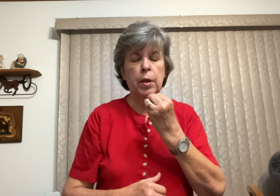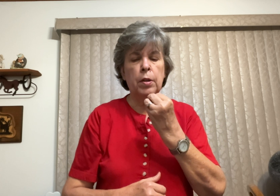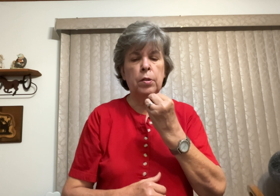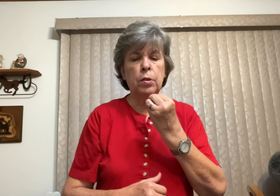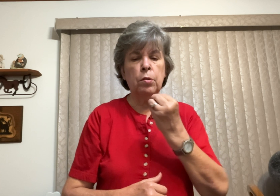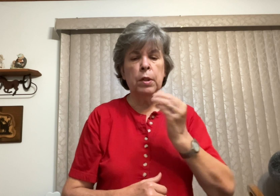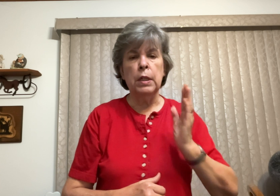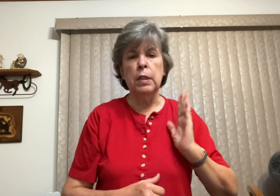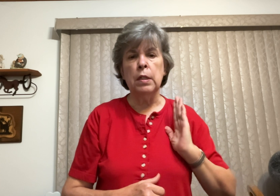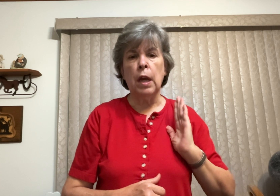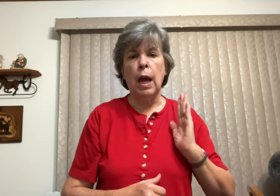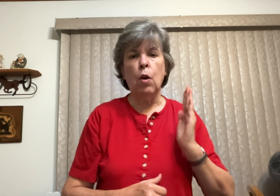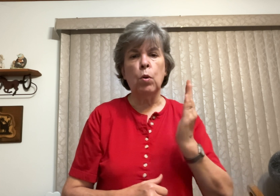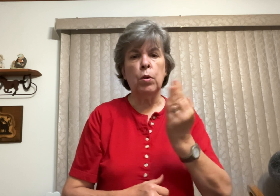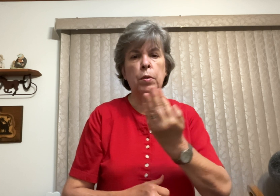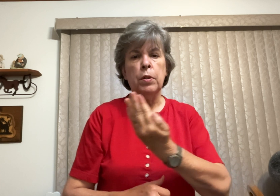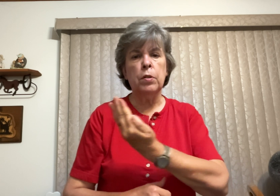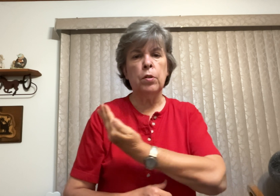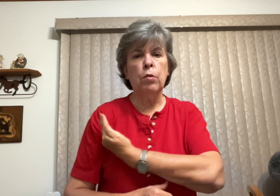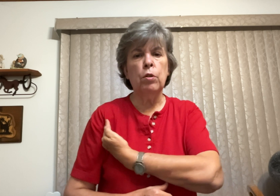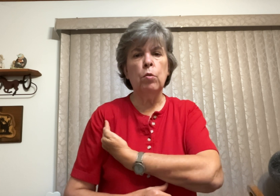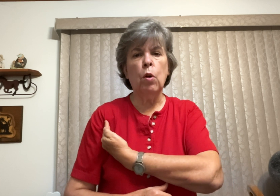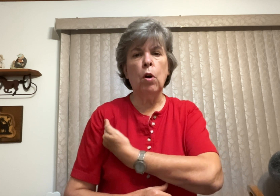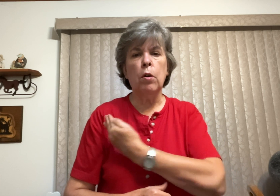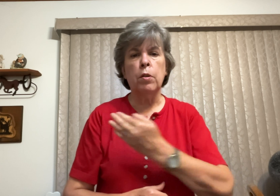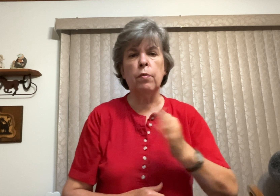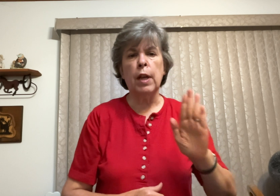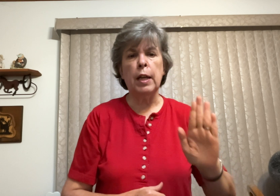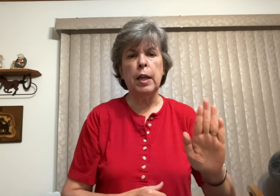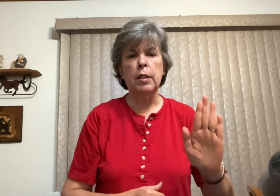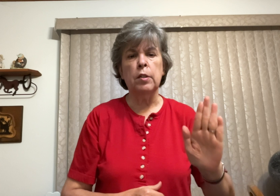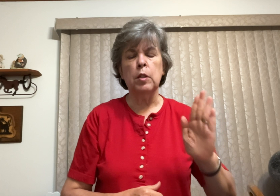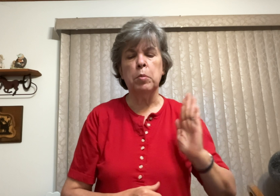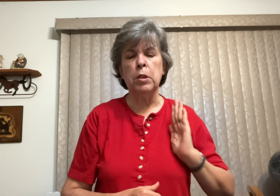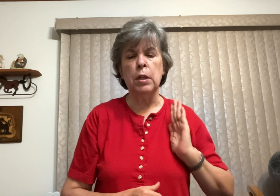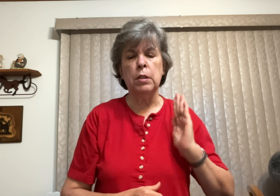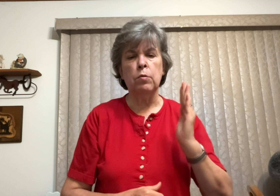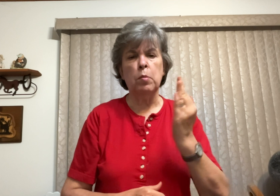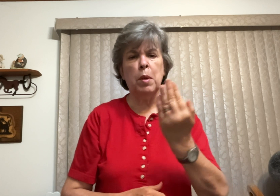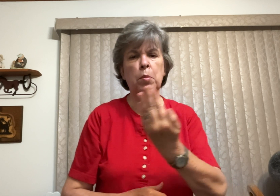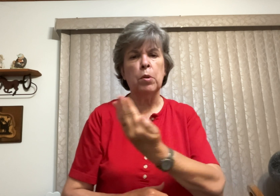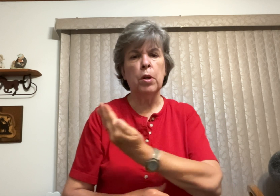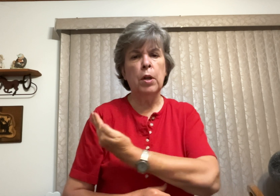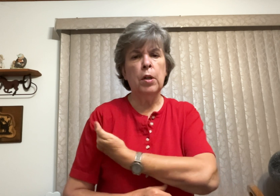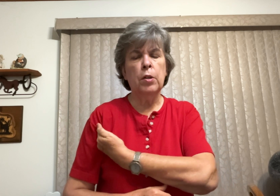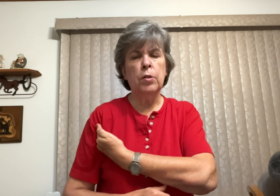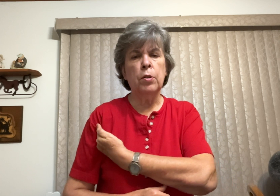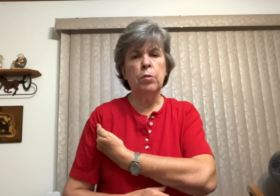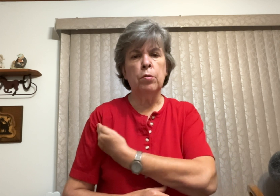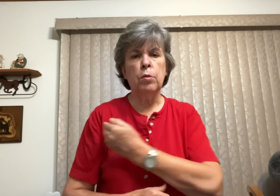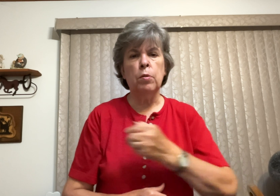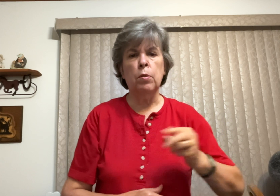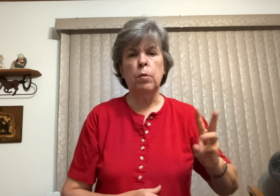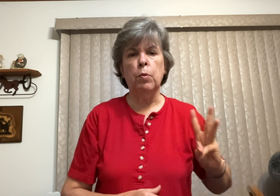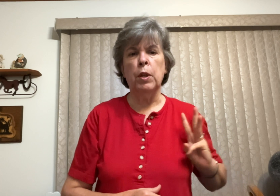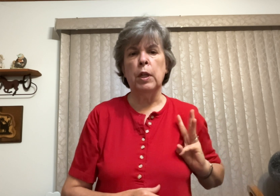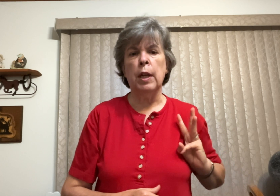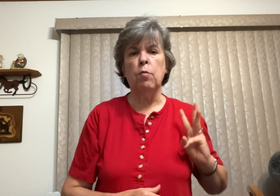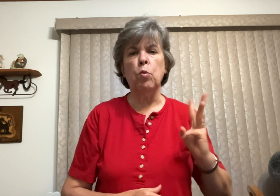So in our, this is O-U-R, the flat hand is the possessive, remember. So we can have